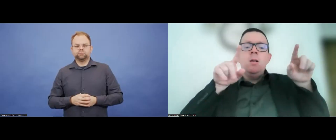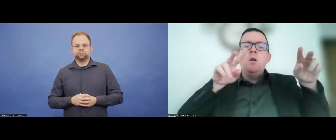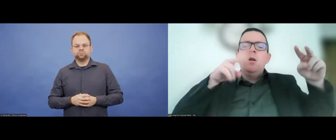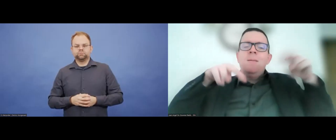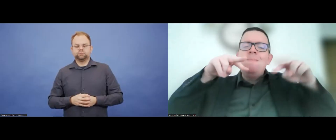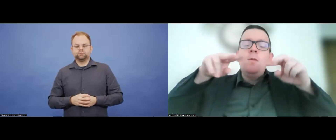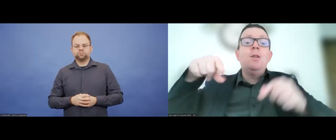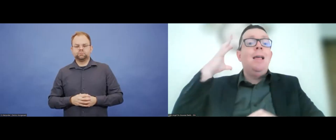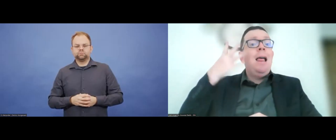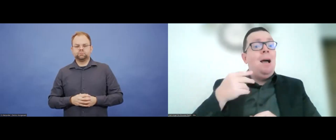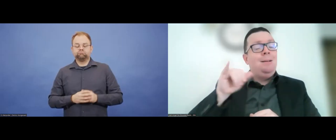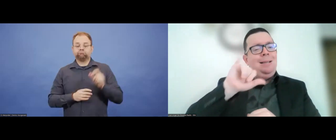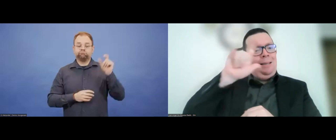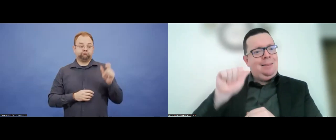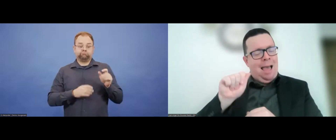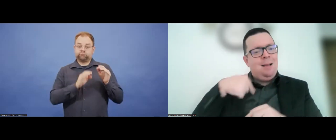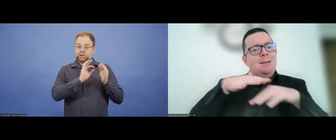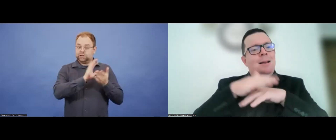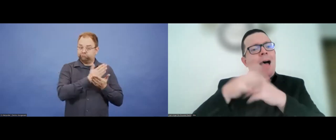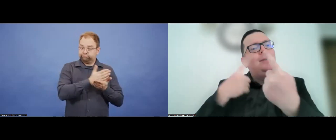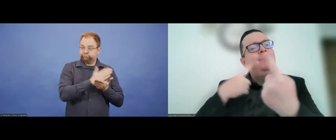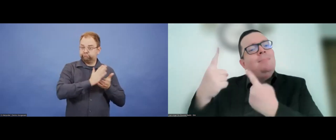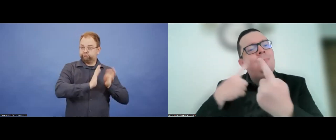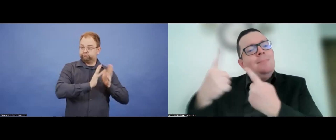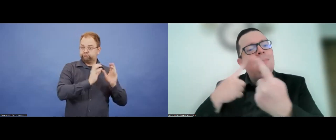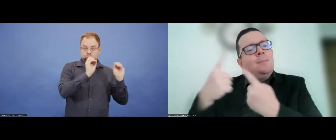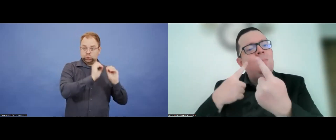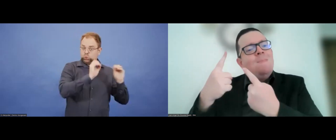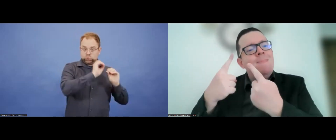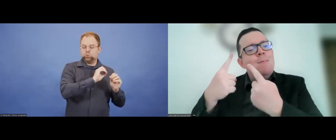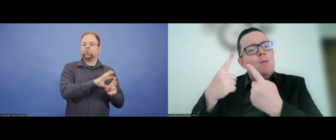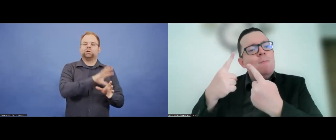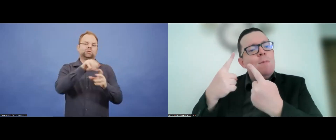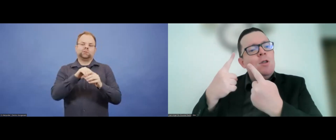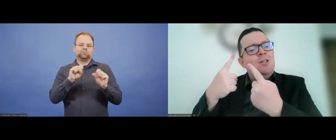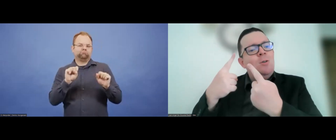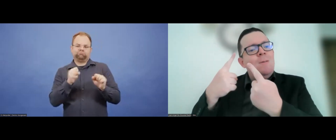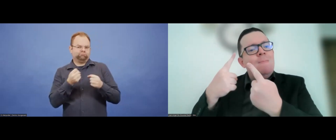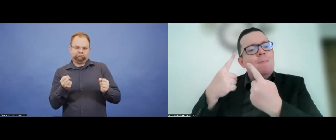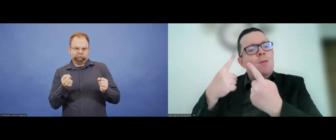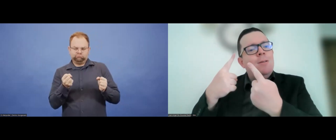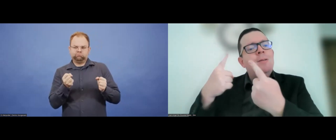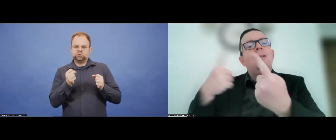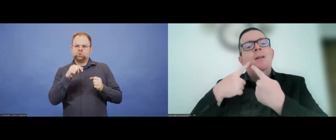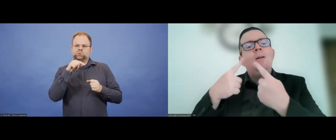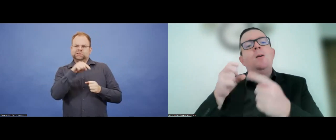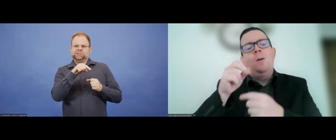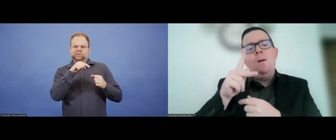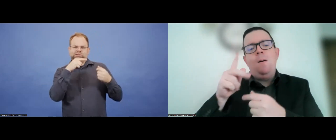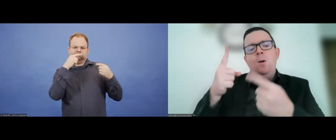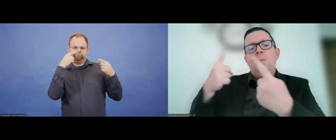it was really complicated for me to participate, and it was really important.